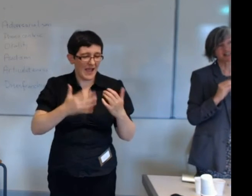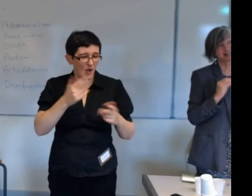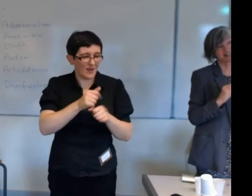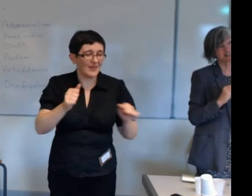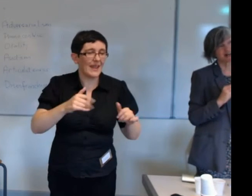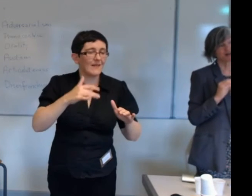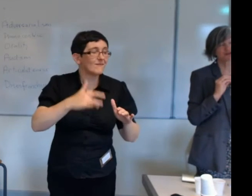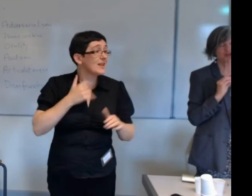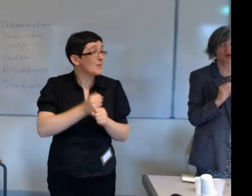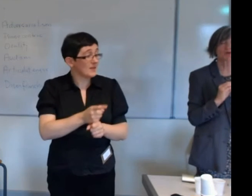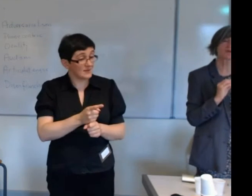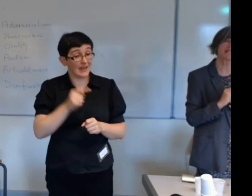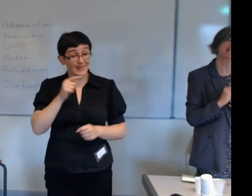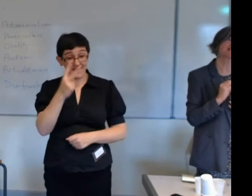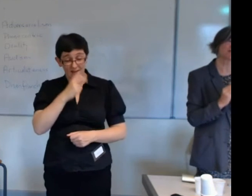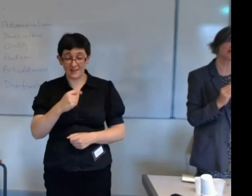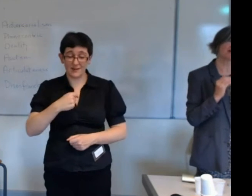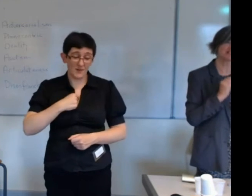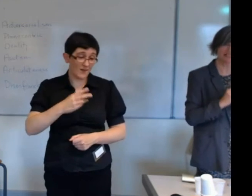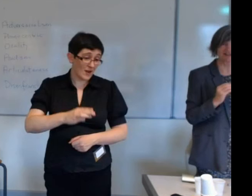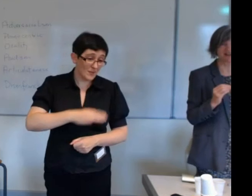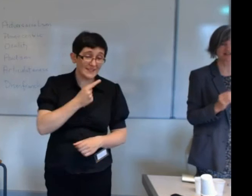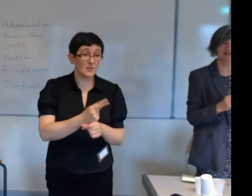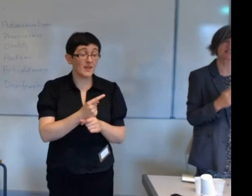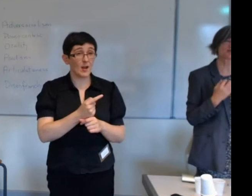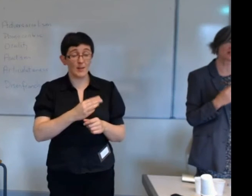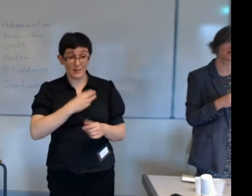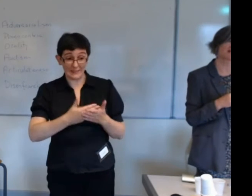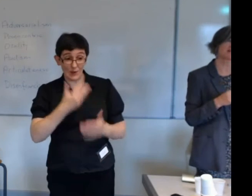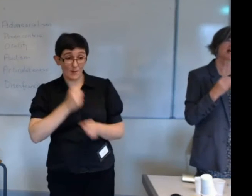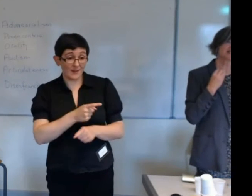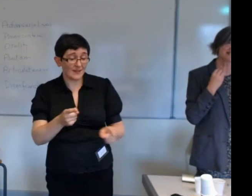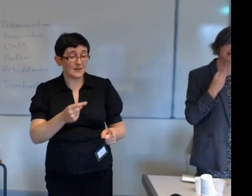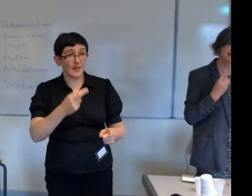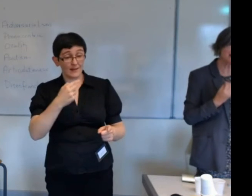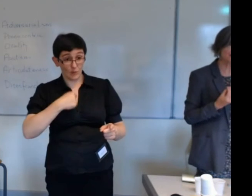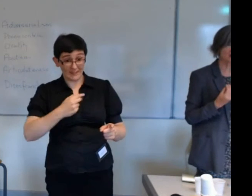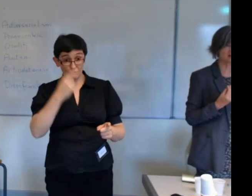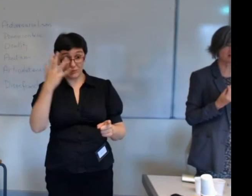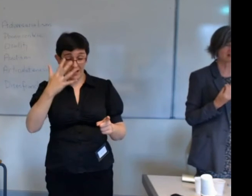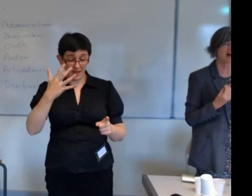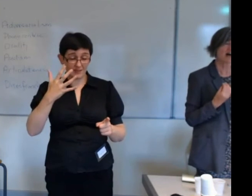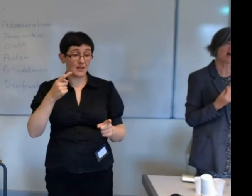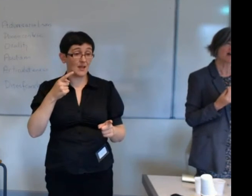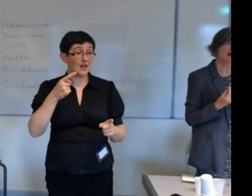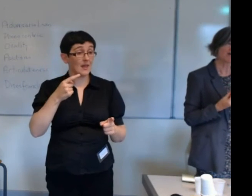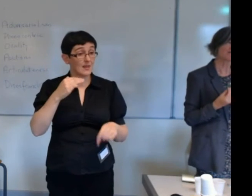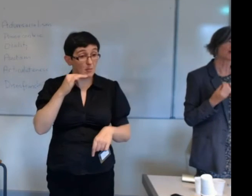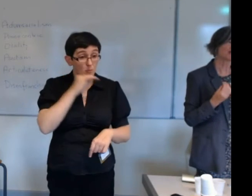that night, I was so pleased to be there and to learn that and to realise the significance of